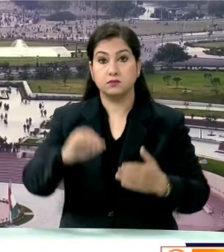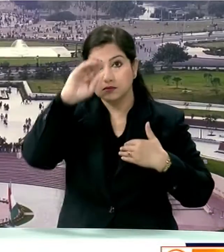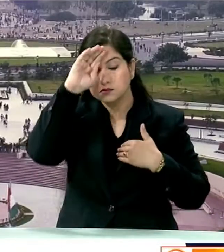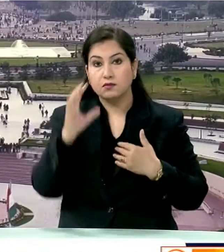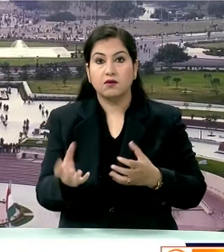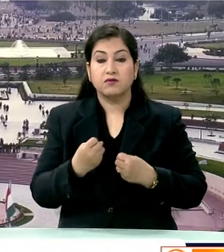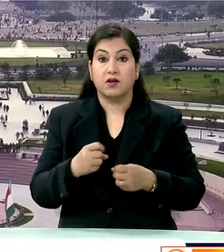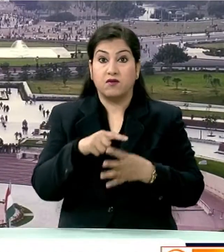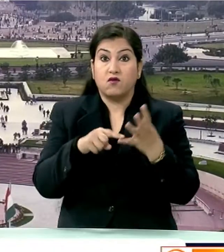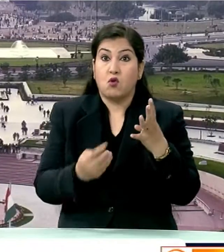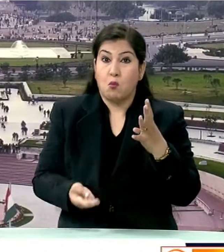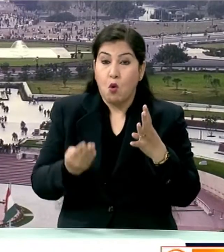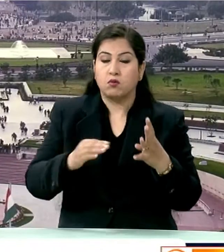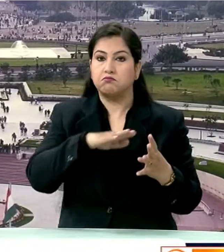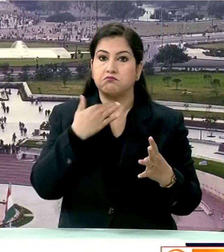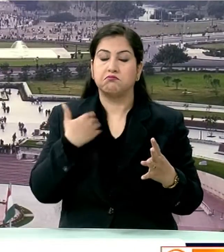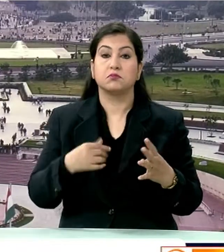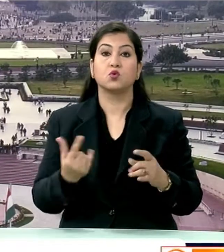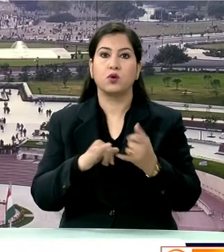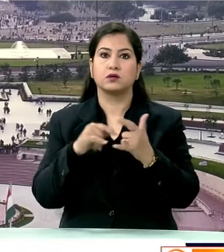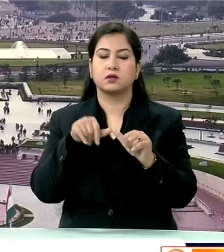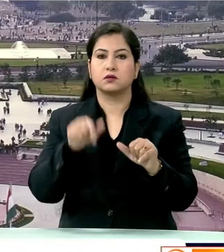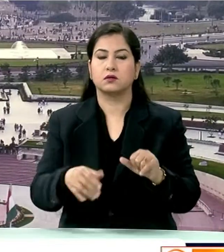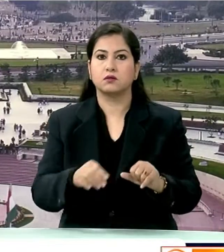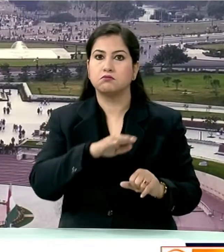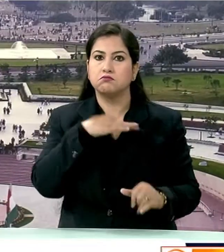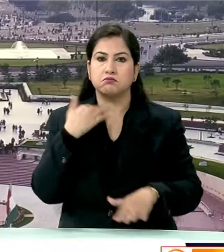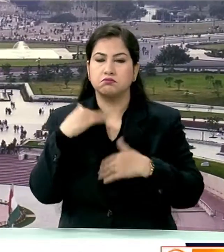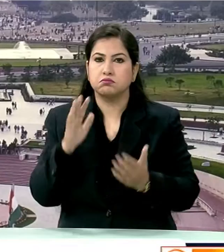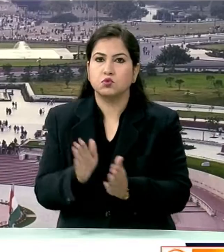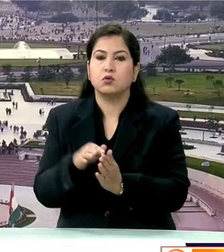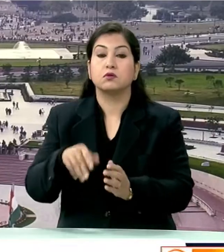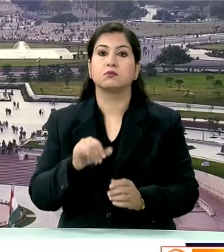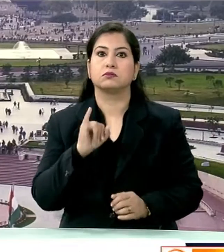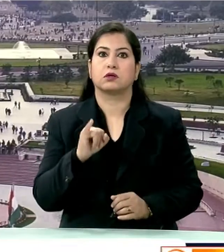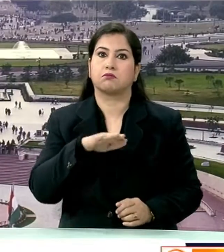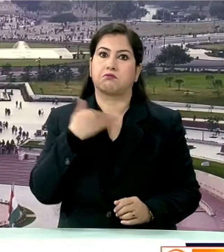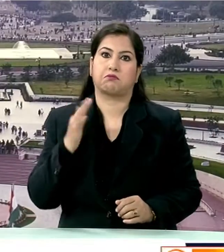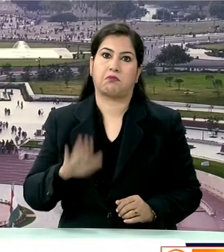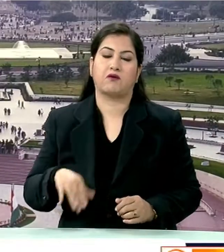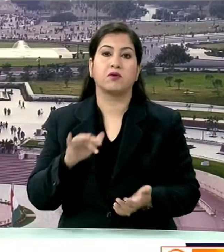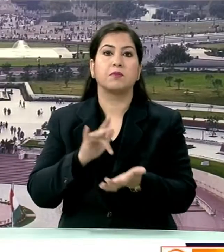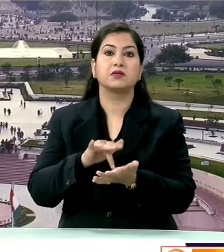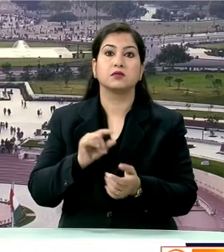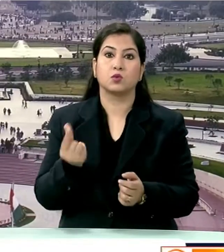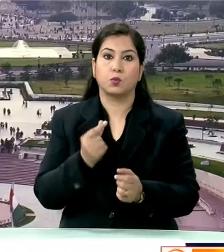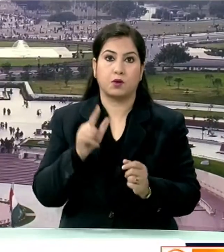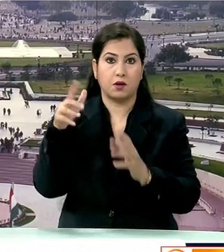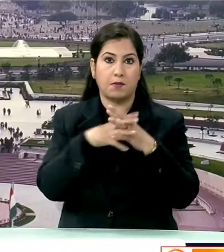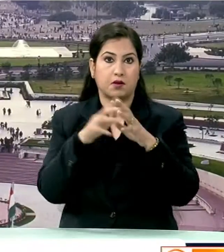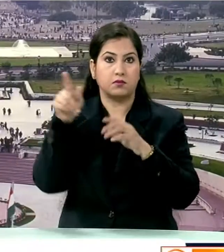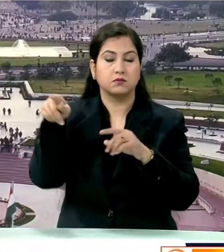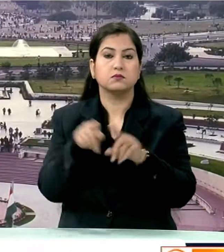COVID-19 claims 4 more lives in the United States, taking the death toll in the country to 6 as novel coronavirus